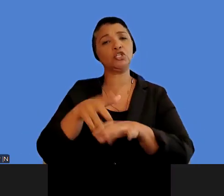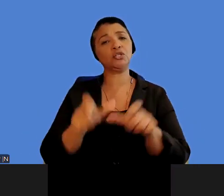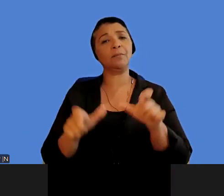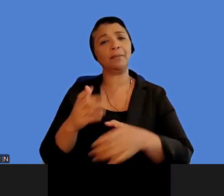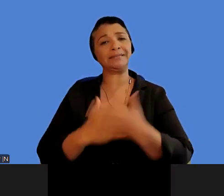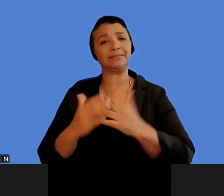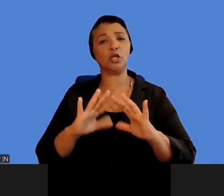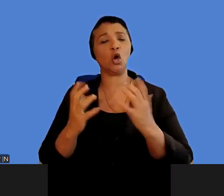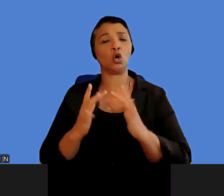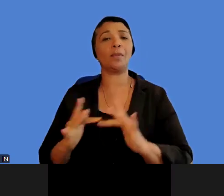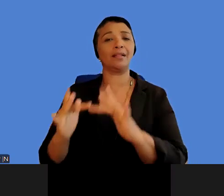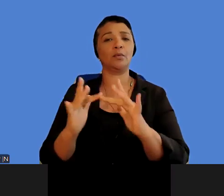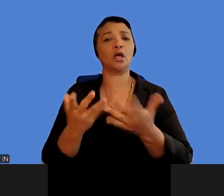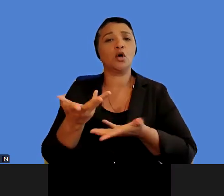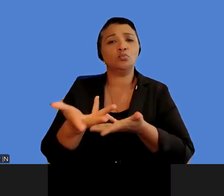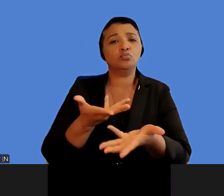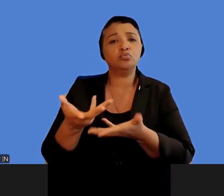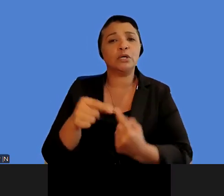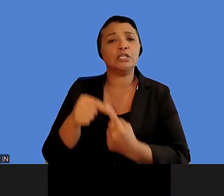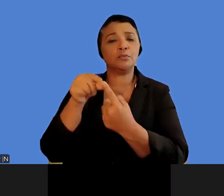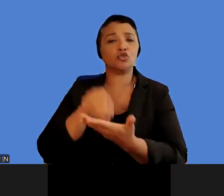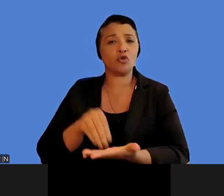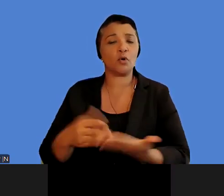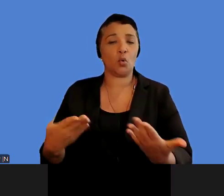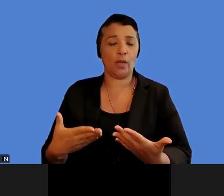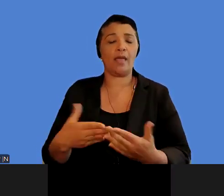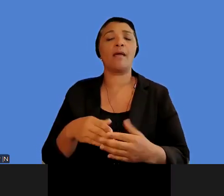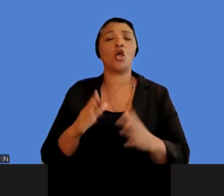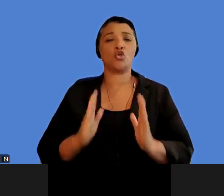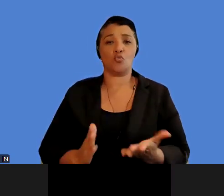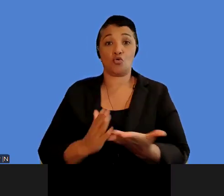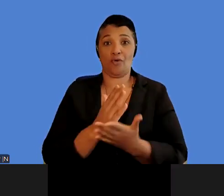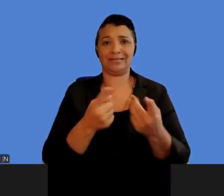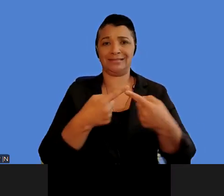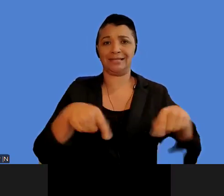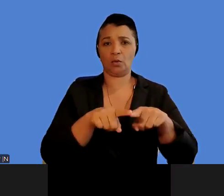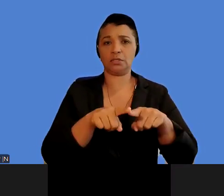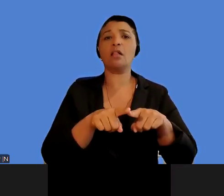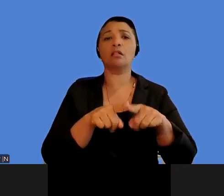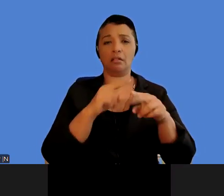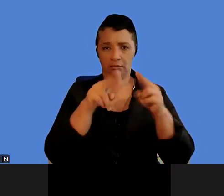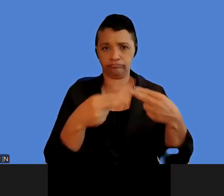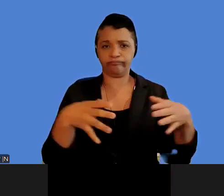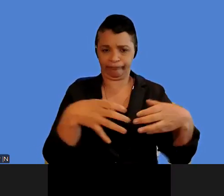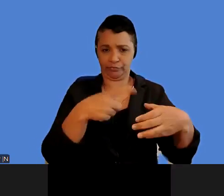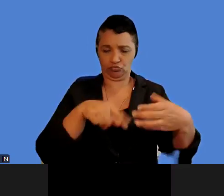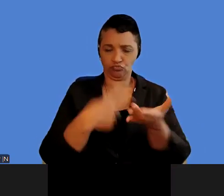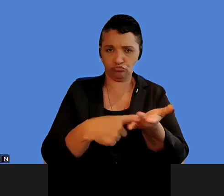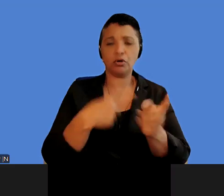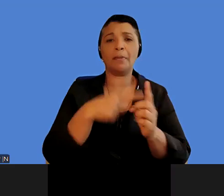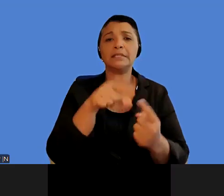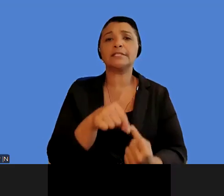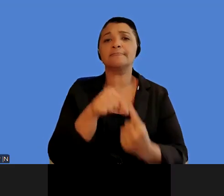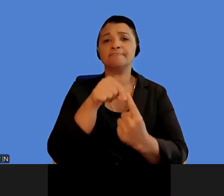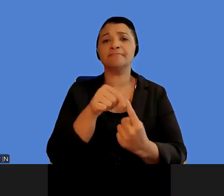to engage with the Special Rapporteur on Disability at the Human Rights Council, and highlighting Indigenous disability issues in